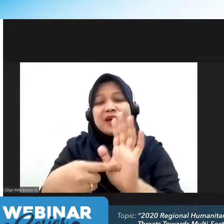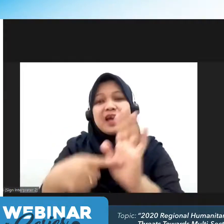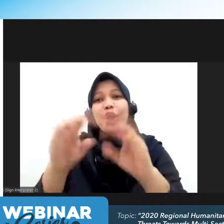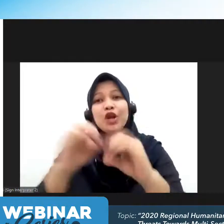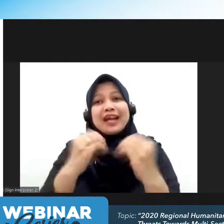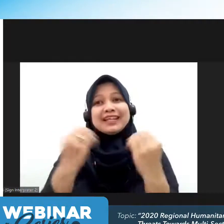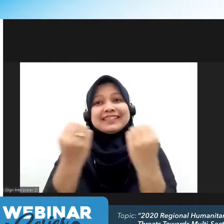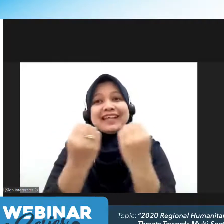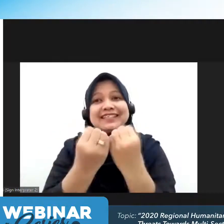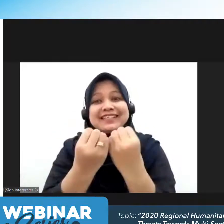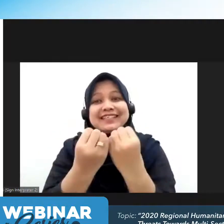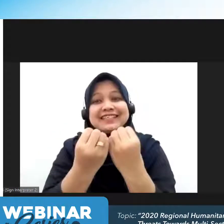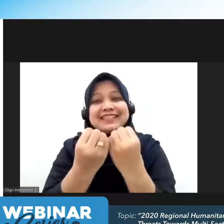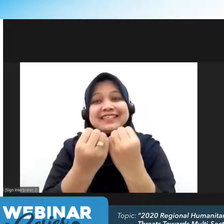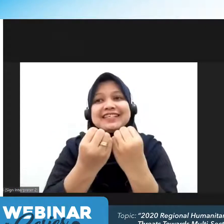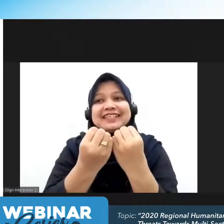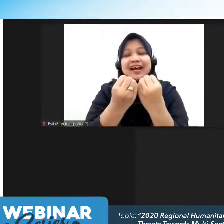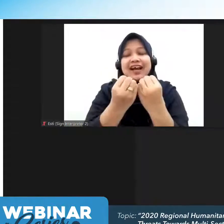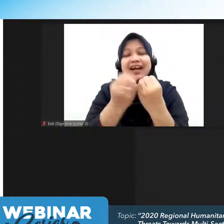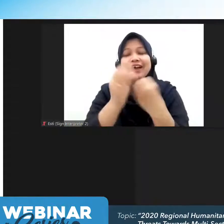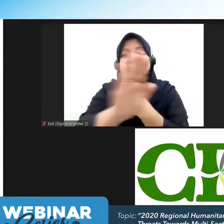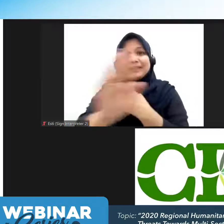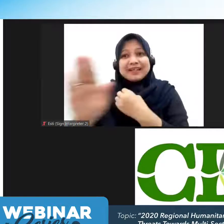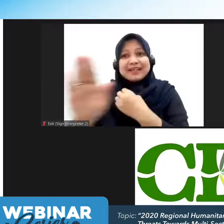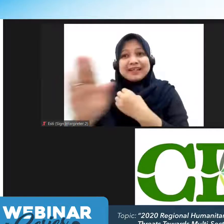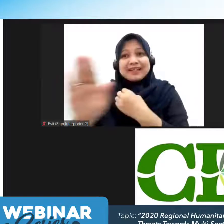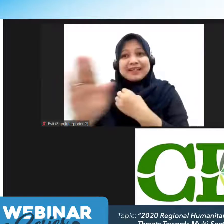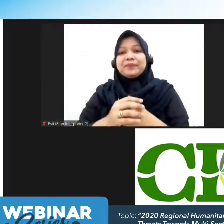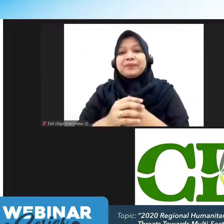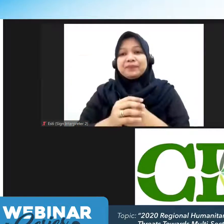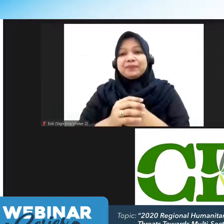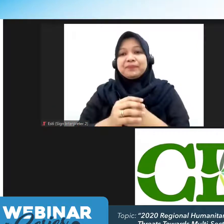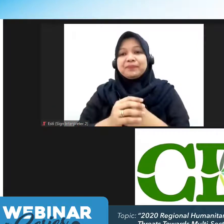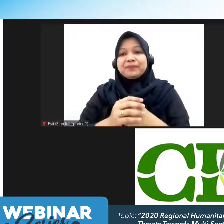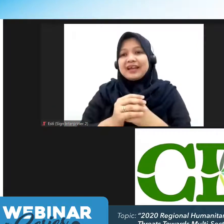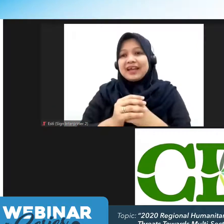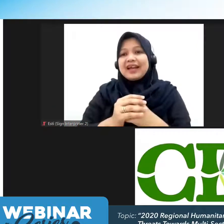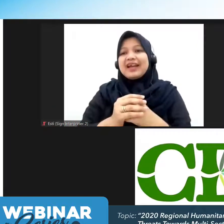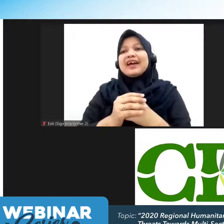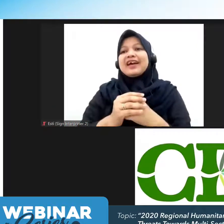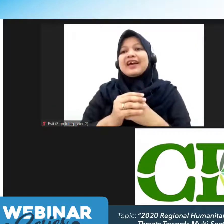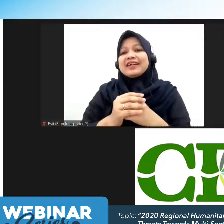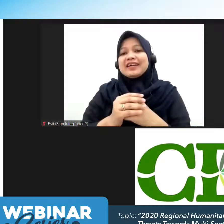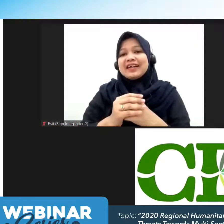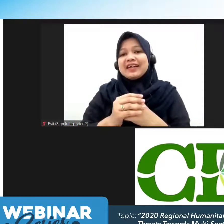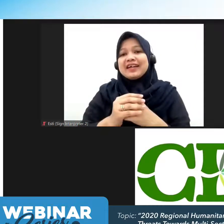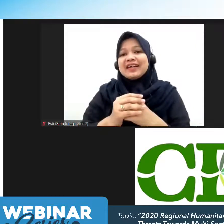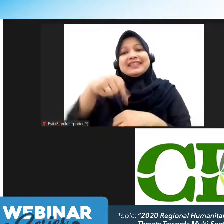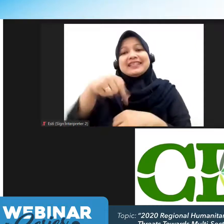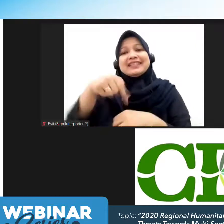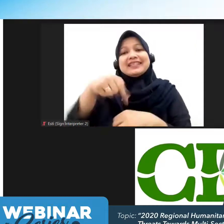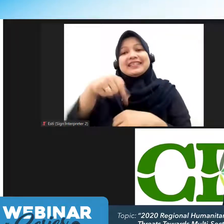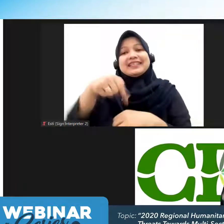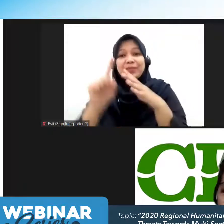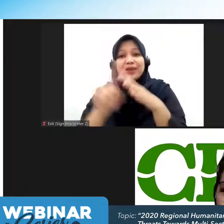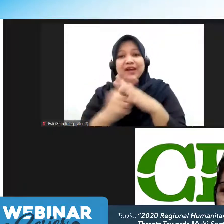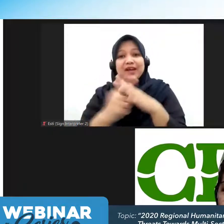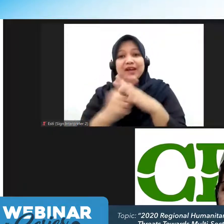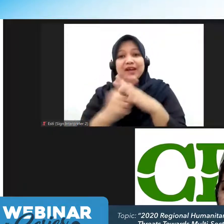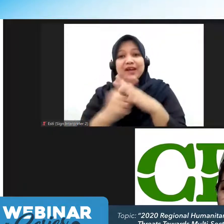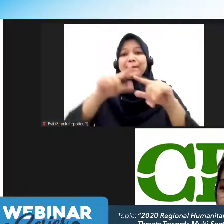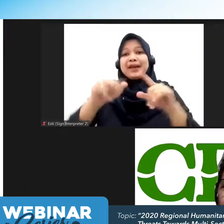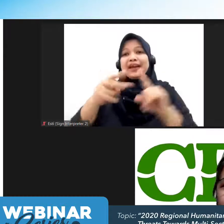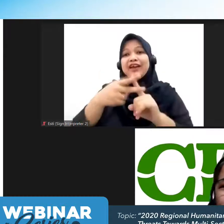and work. So I'm going to start with Mayforth Luneta, who's the Deputy Director for the Center for